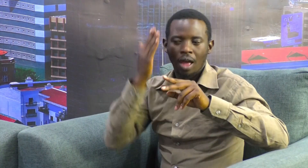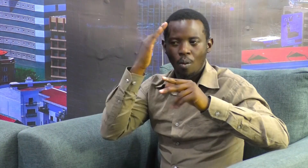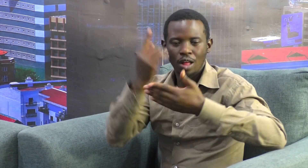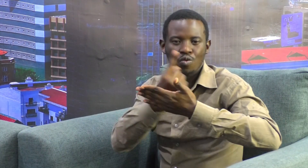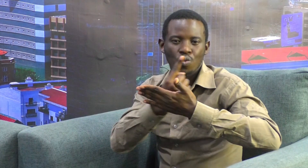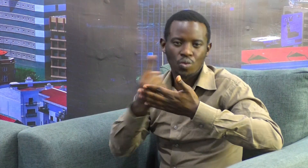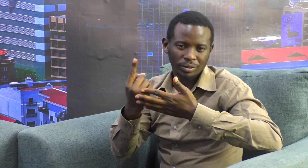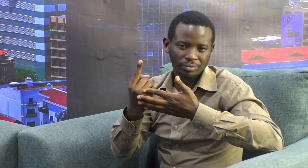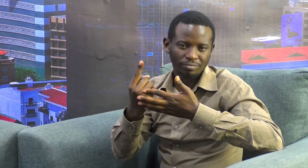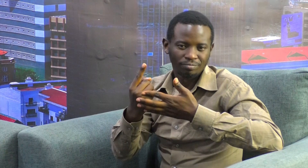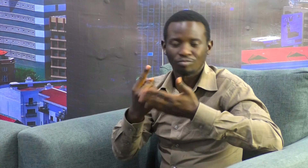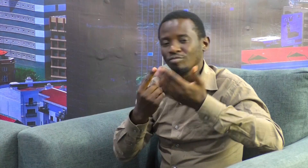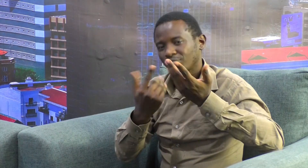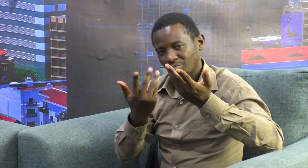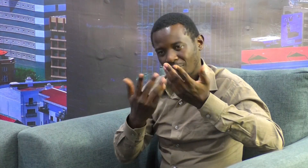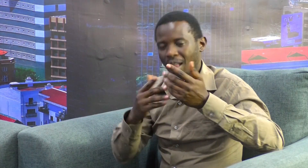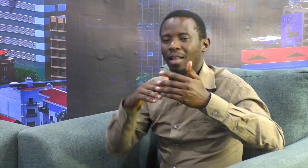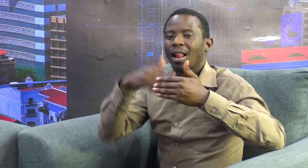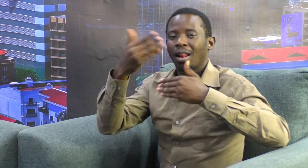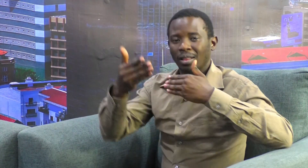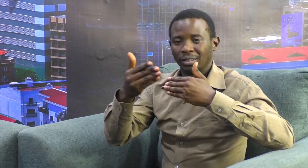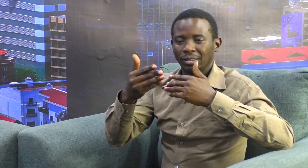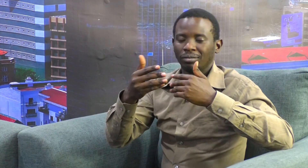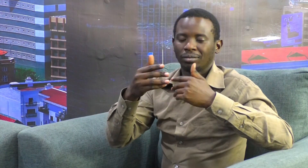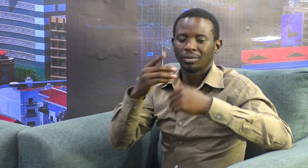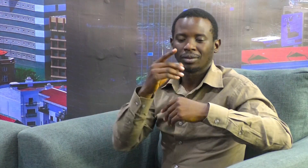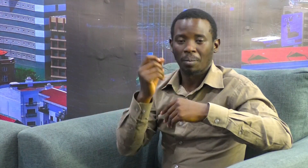We have 2 events for modeling and others for dancing.